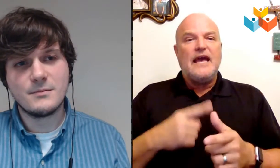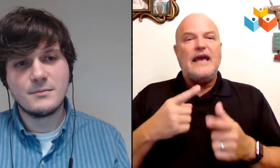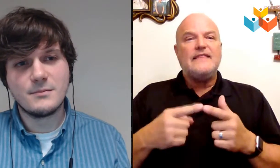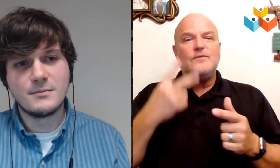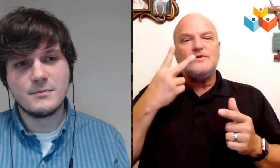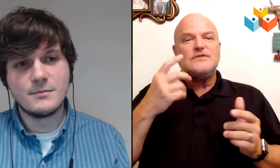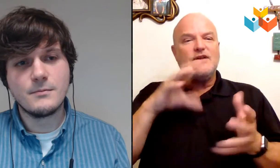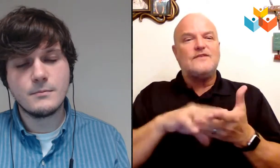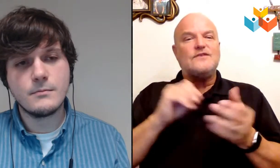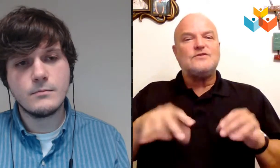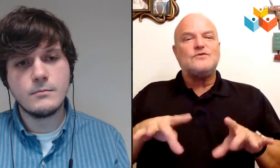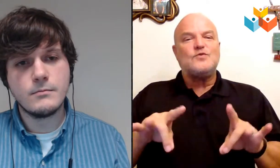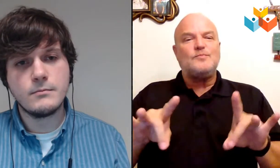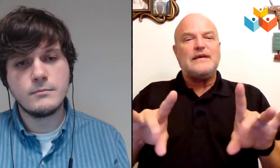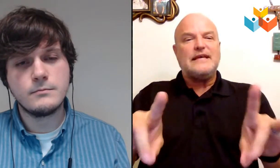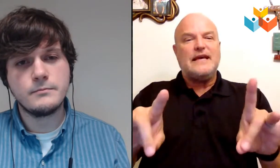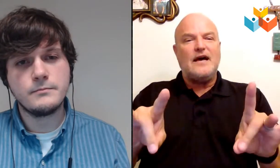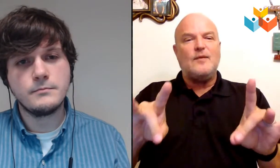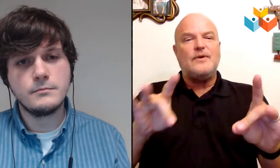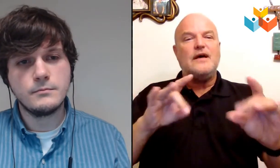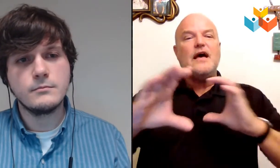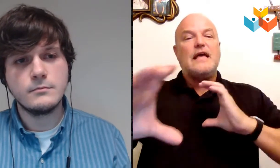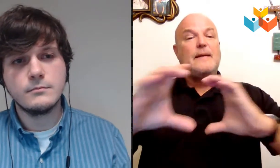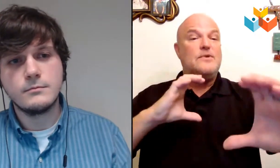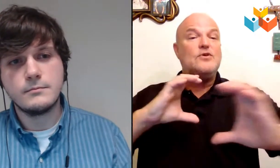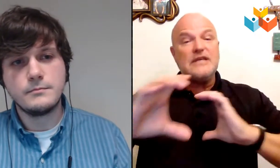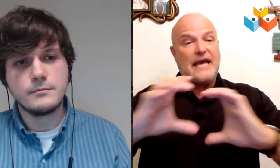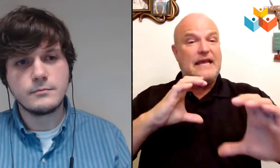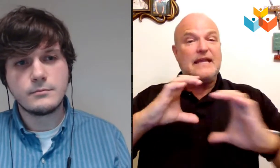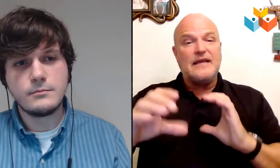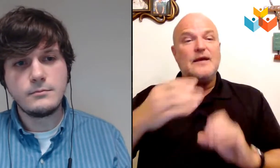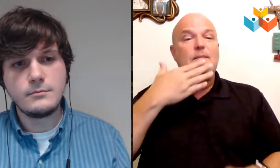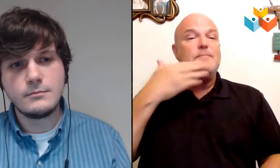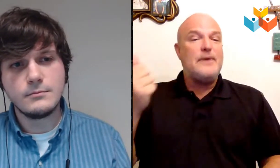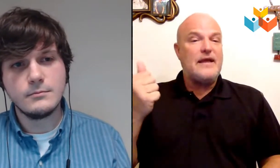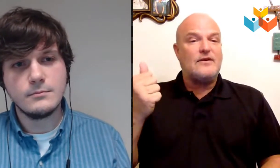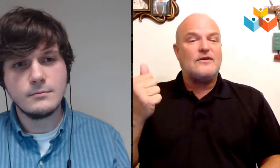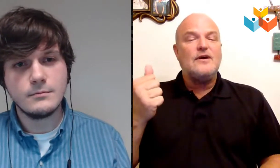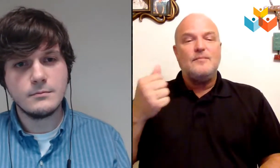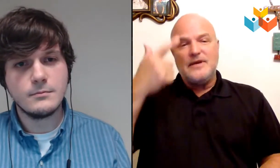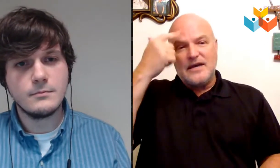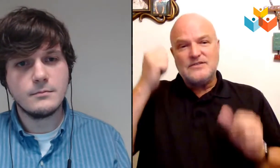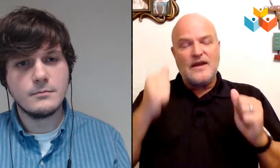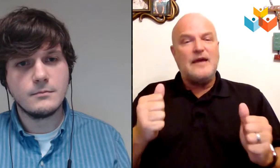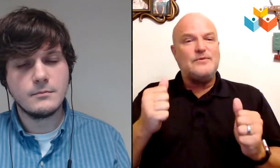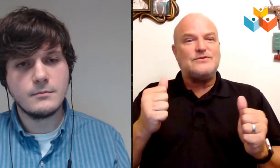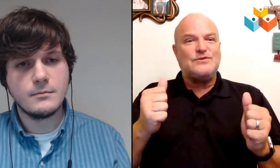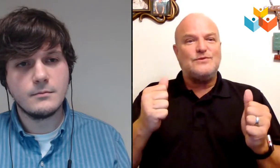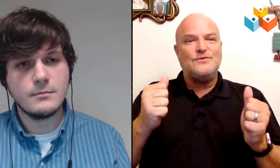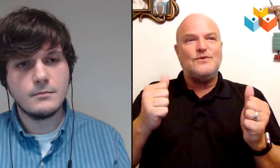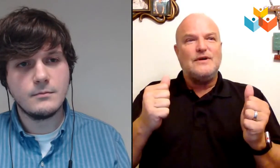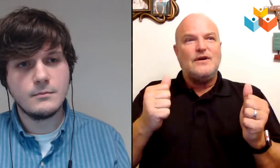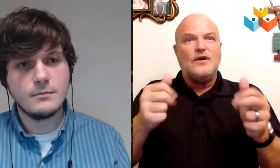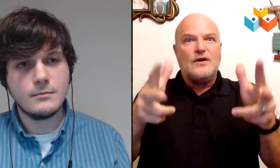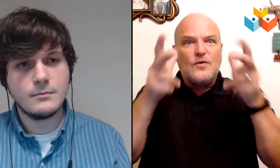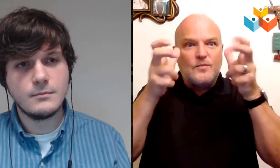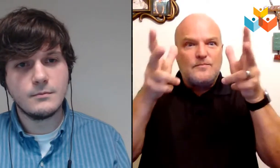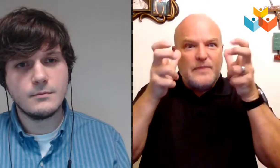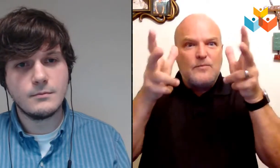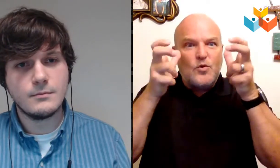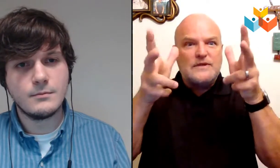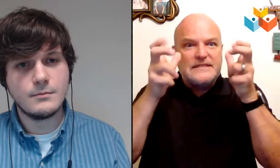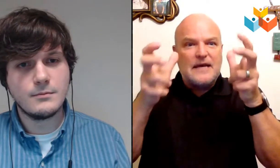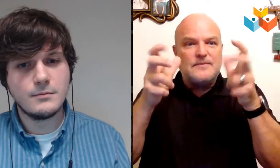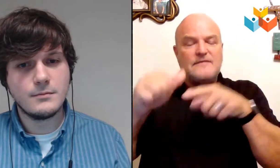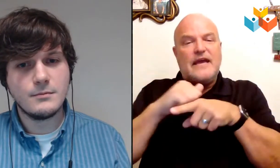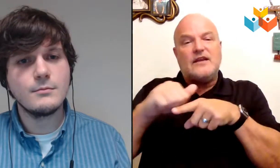voice. And then we saw that the students were picking up communicating better because they're able to